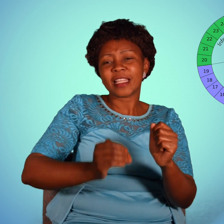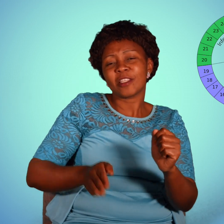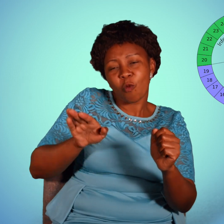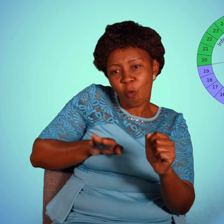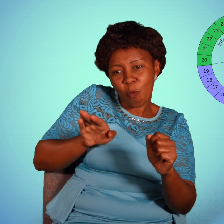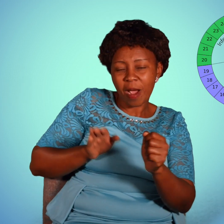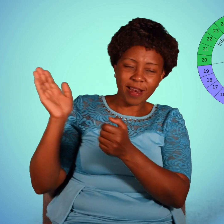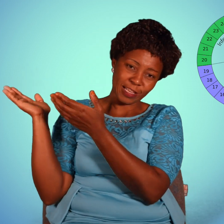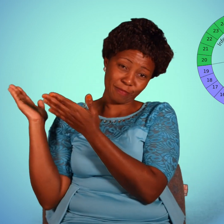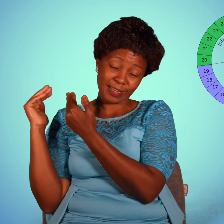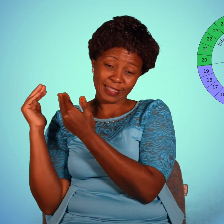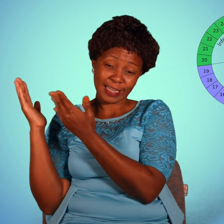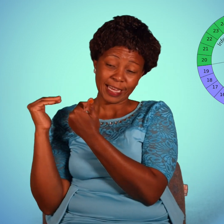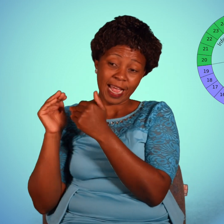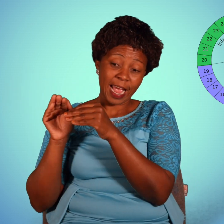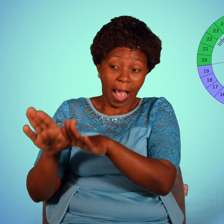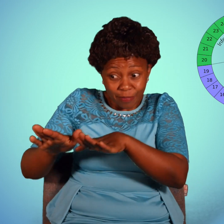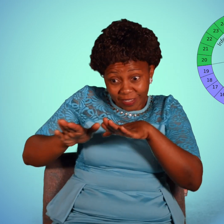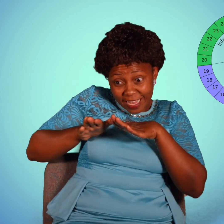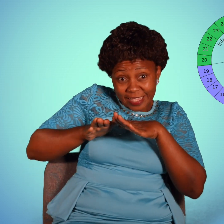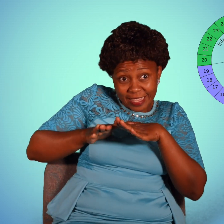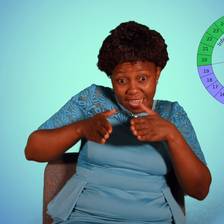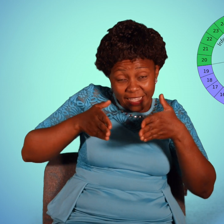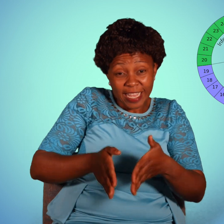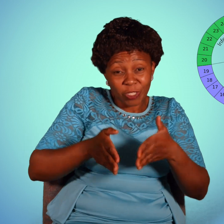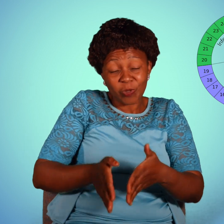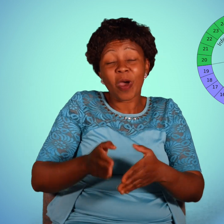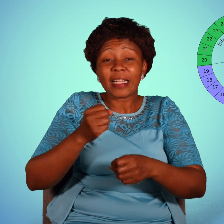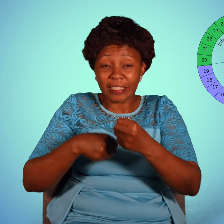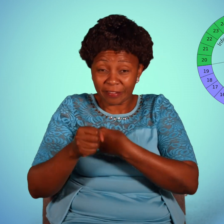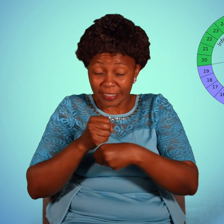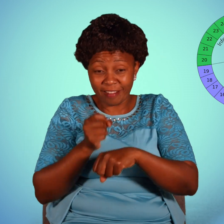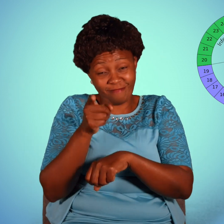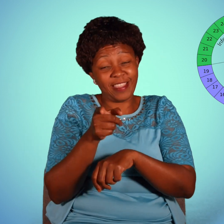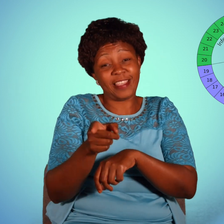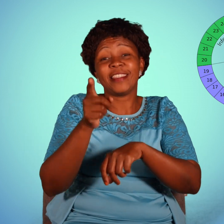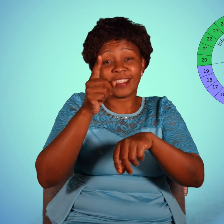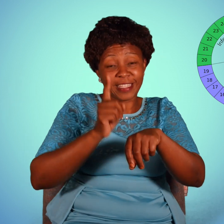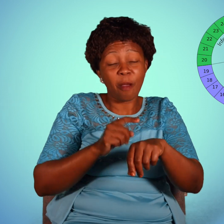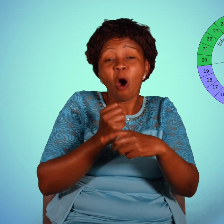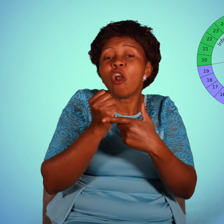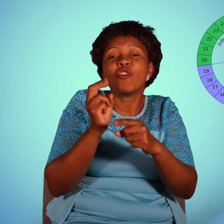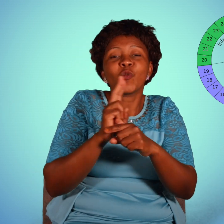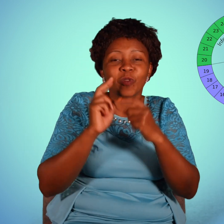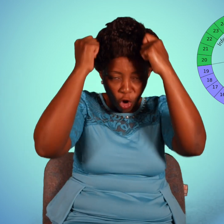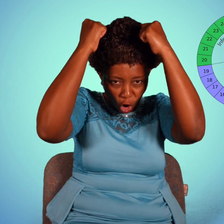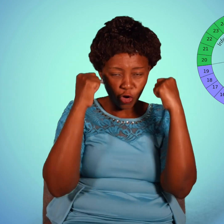is expected to abstain from sexual activities during these days or use